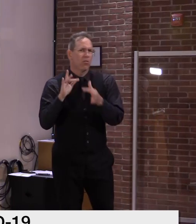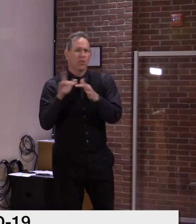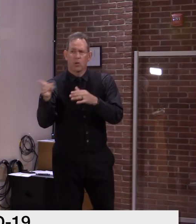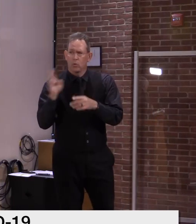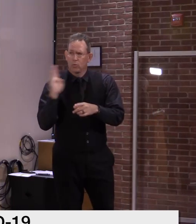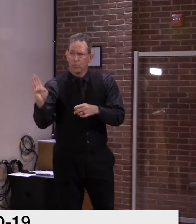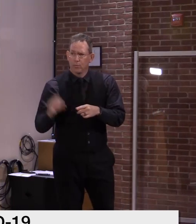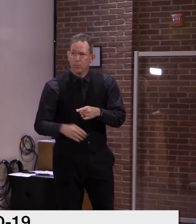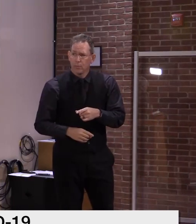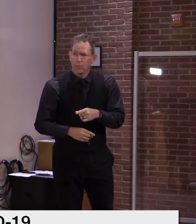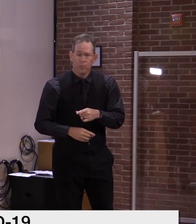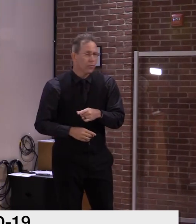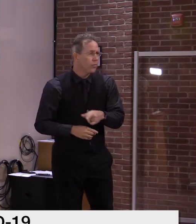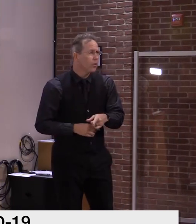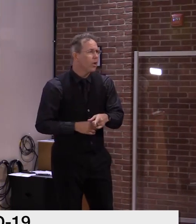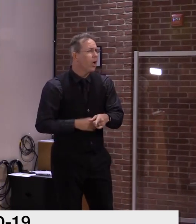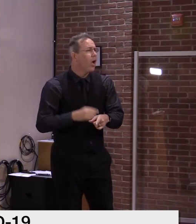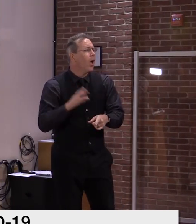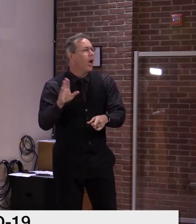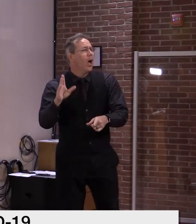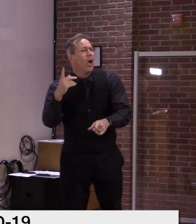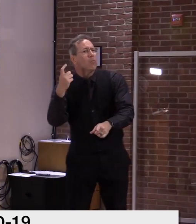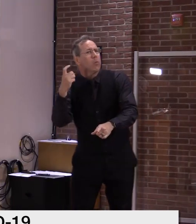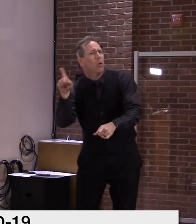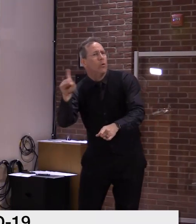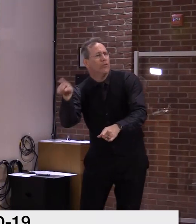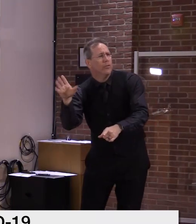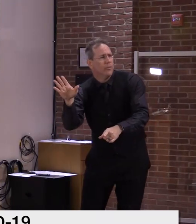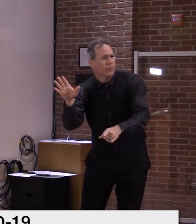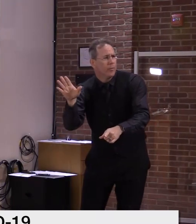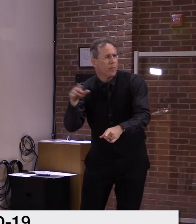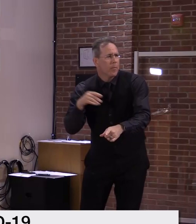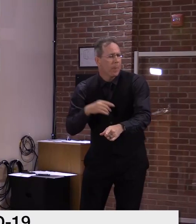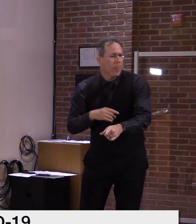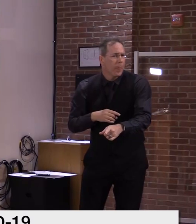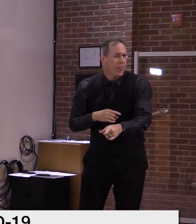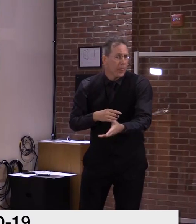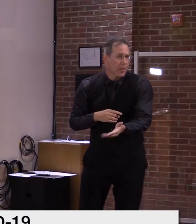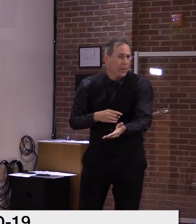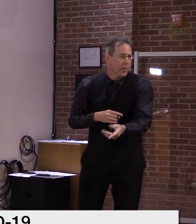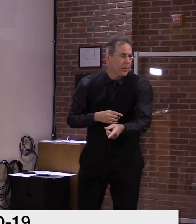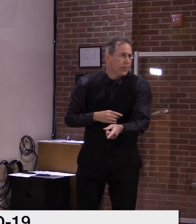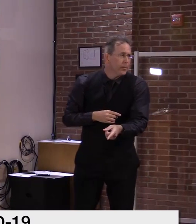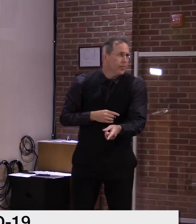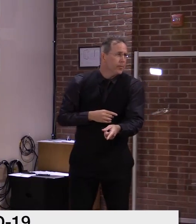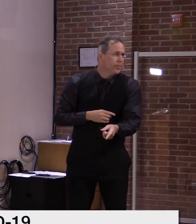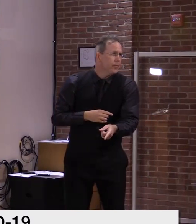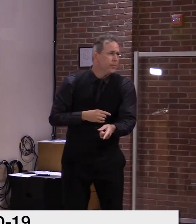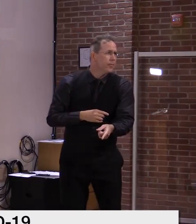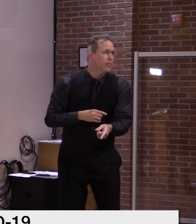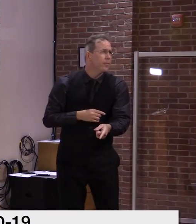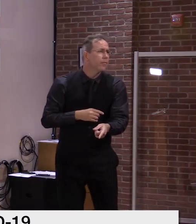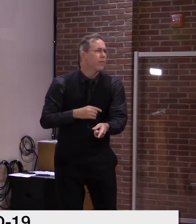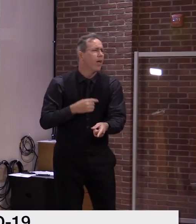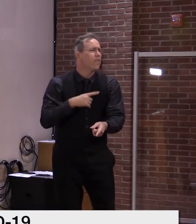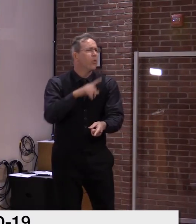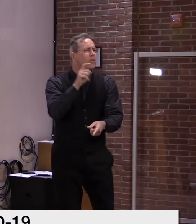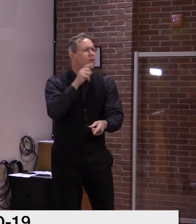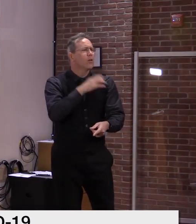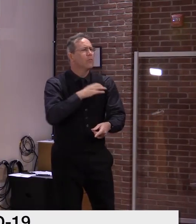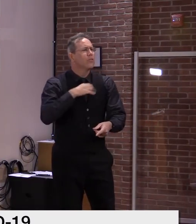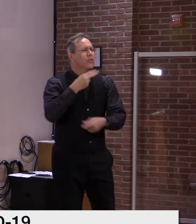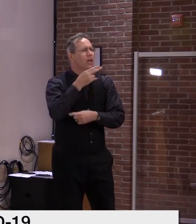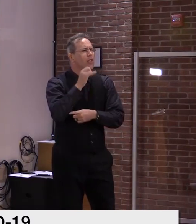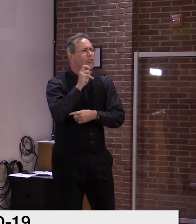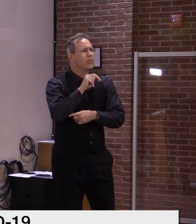Okay, thank you. And if I could, just one, thank you. And then just a final fast question for Commissioner Harrington. Are there any exemptions for people with